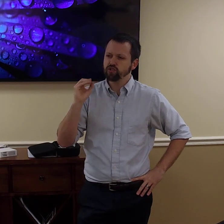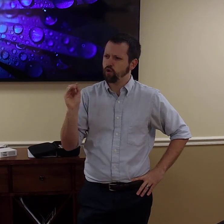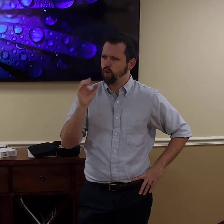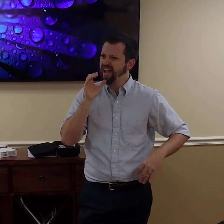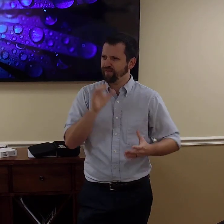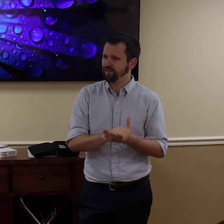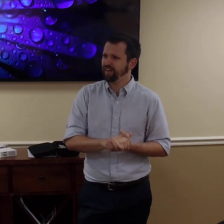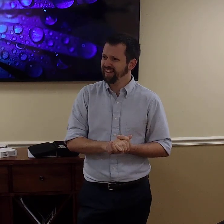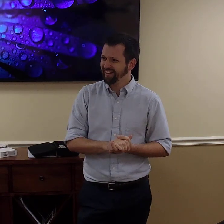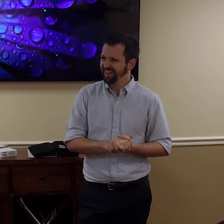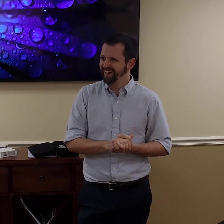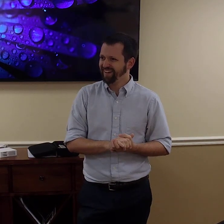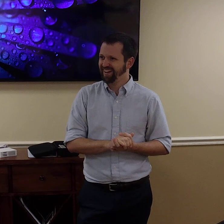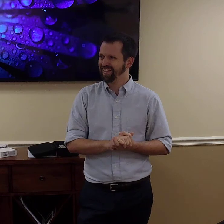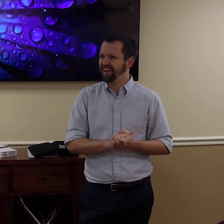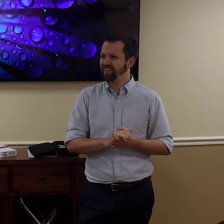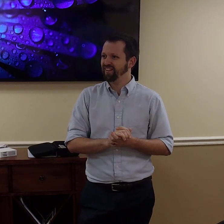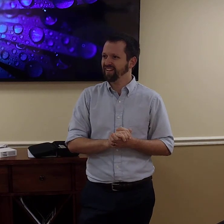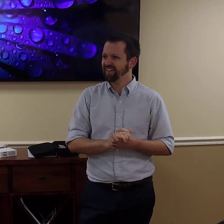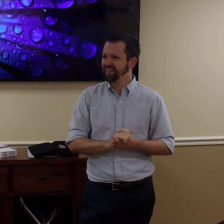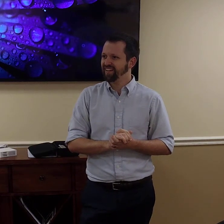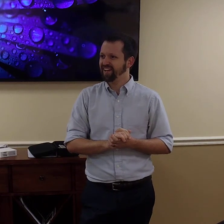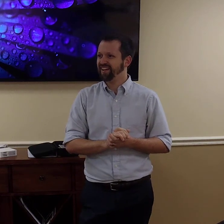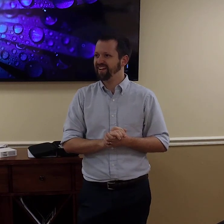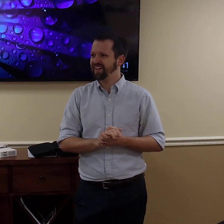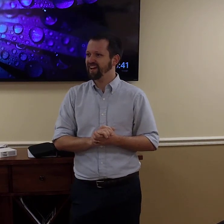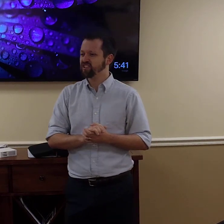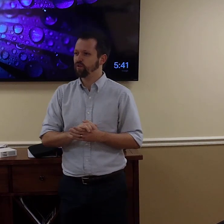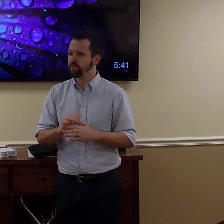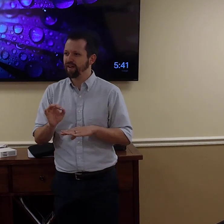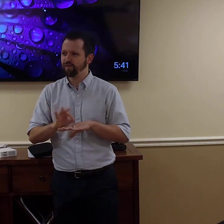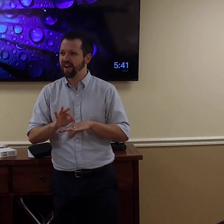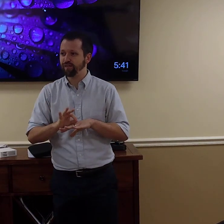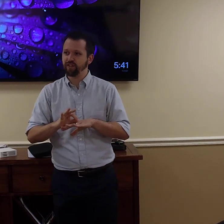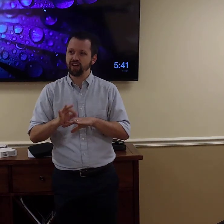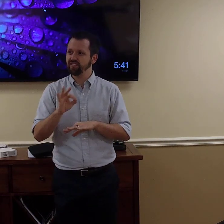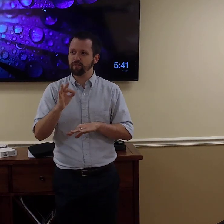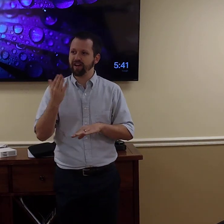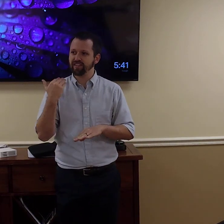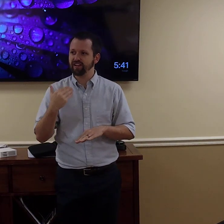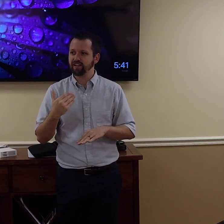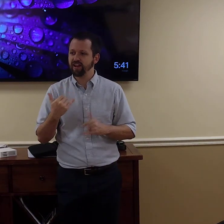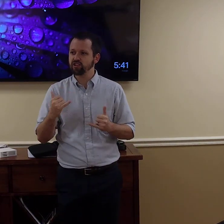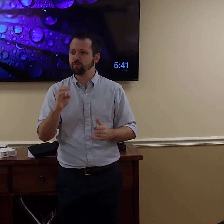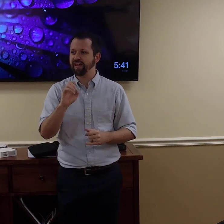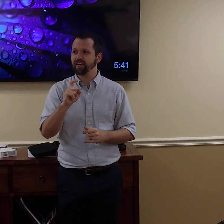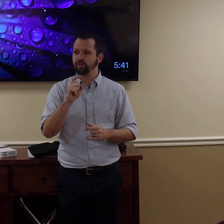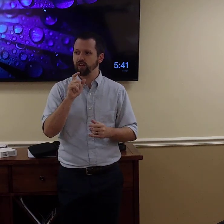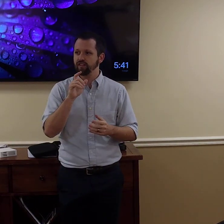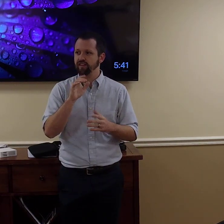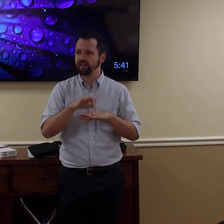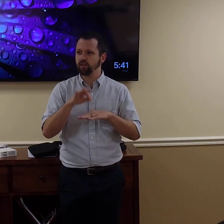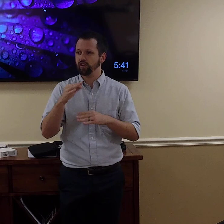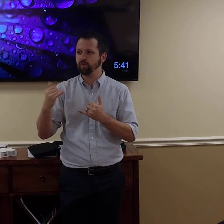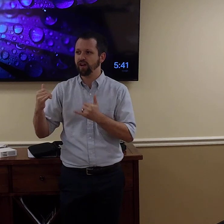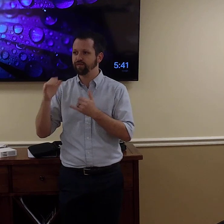no wife. There was no white, well, There- she wasn't quite. Yeah, the she was right I had a fiance back then. Now she's my ex-fiance, current wife. Yeah.